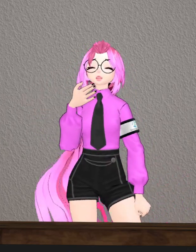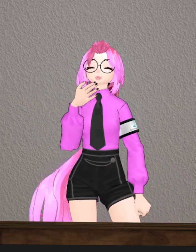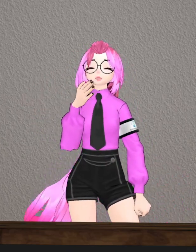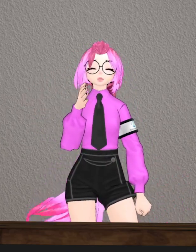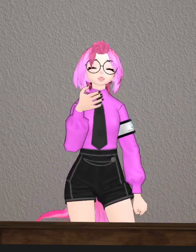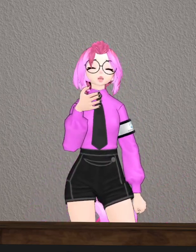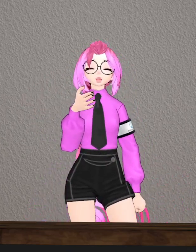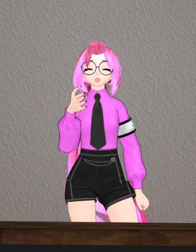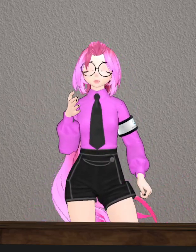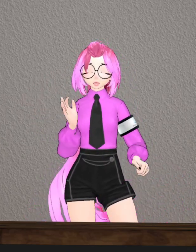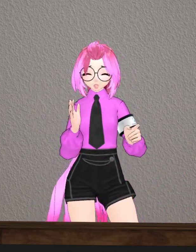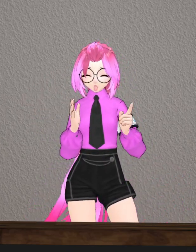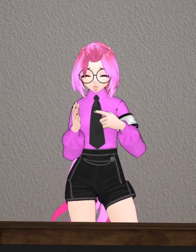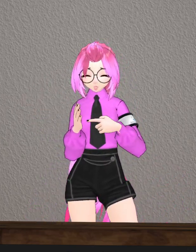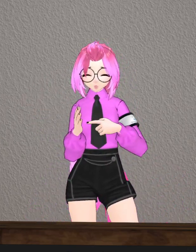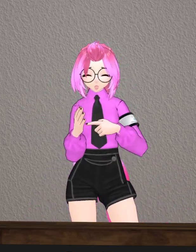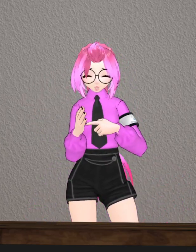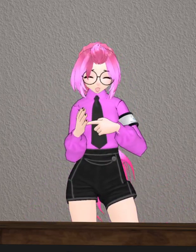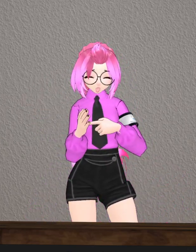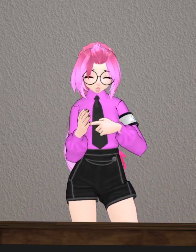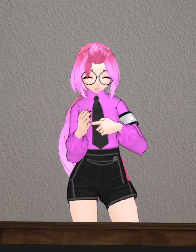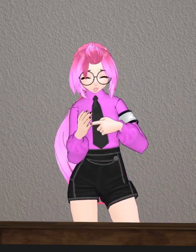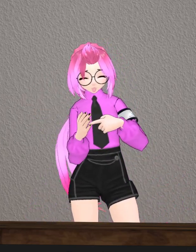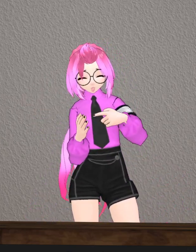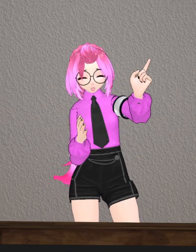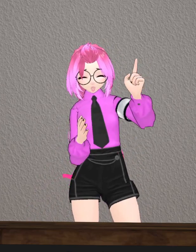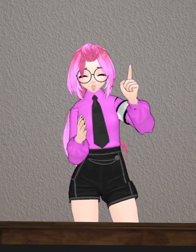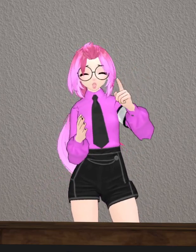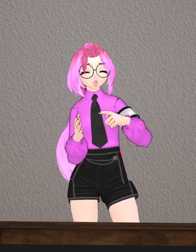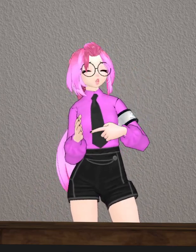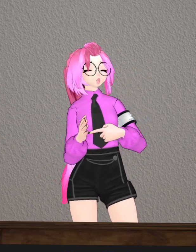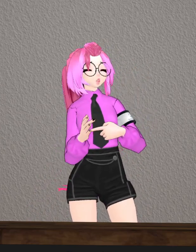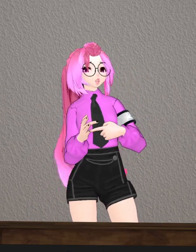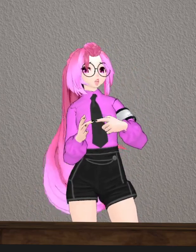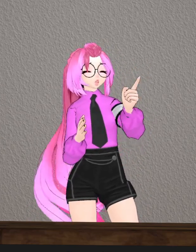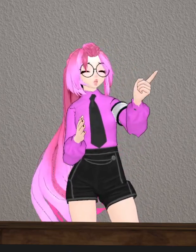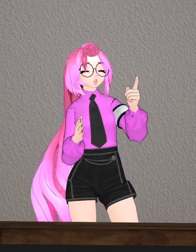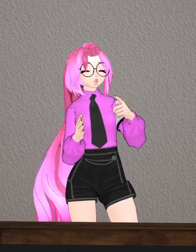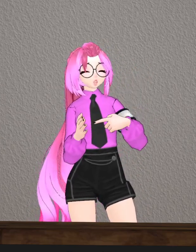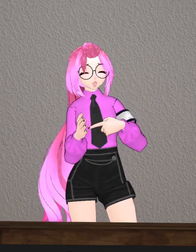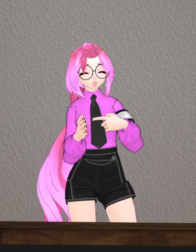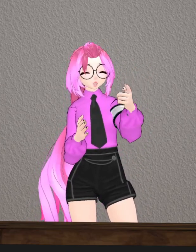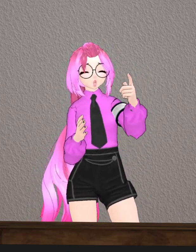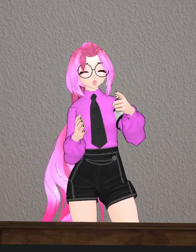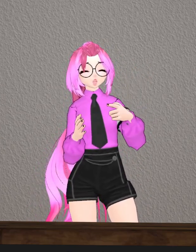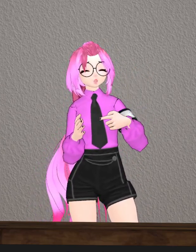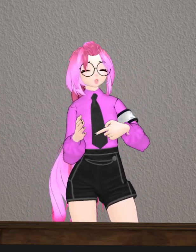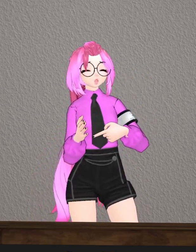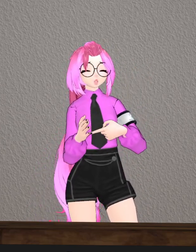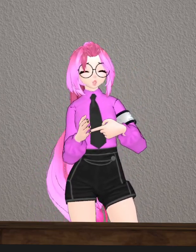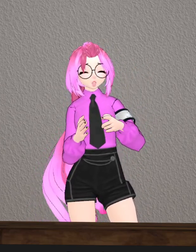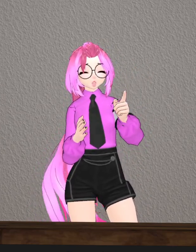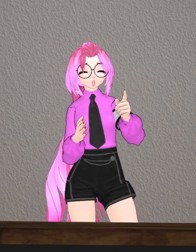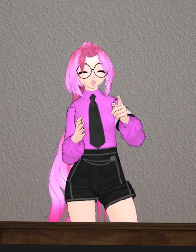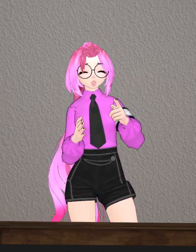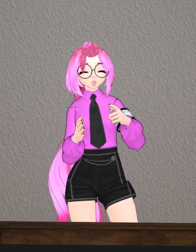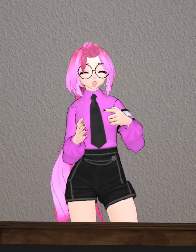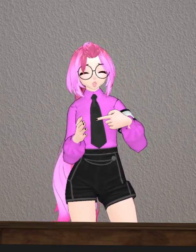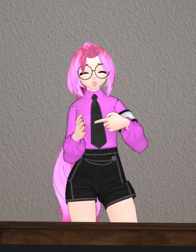a Venmo or a PayPal. This is how I imagine it, and you're swiping out to give that payment. You're swiping the payment towards somebody, yes.